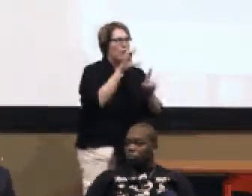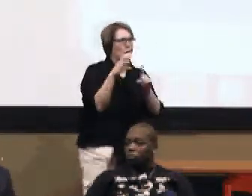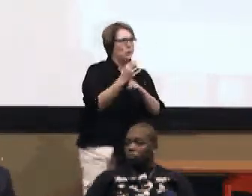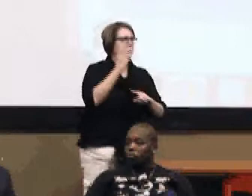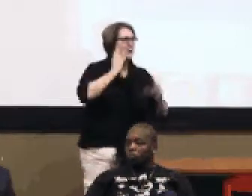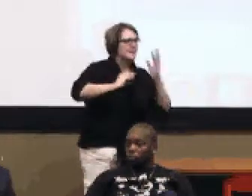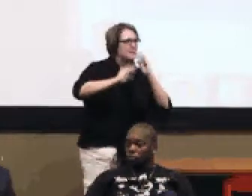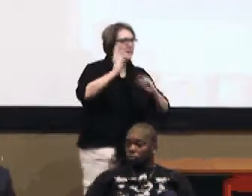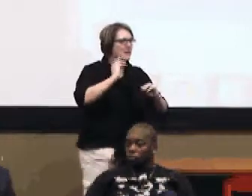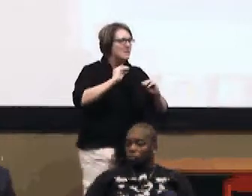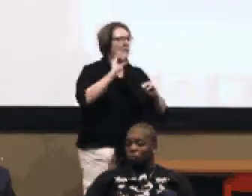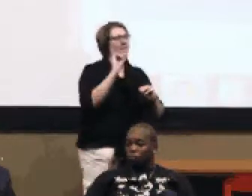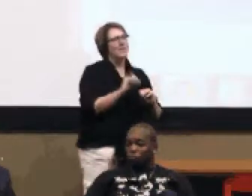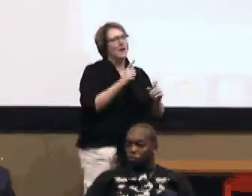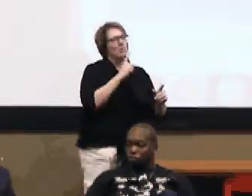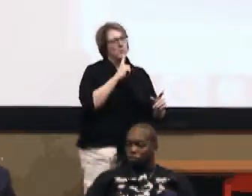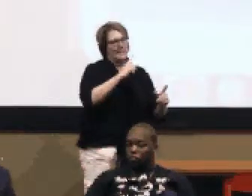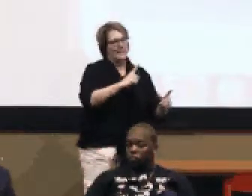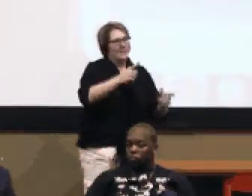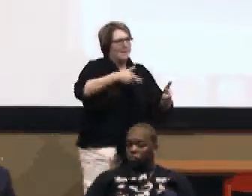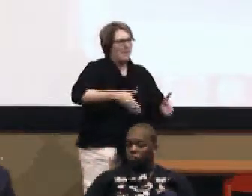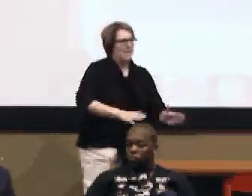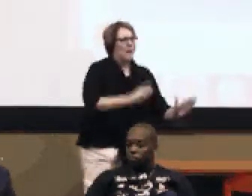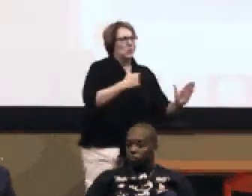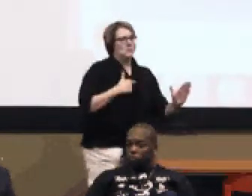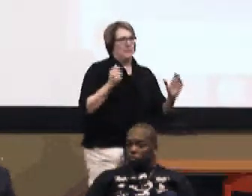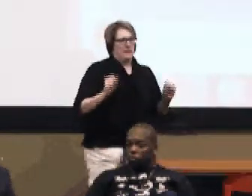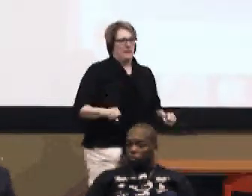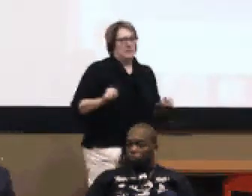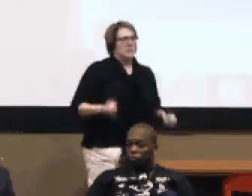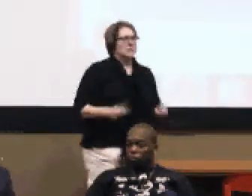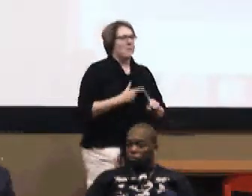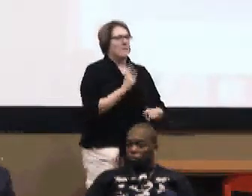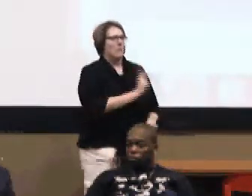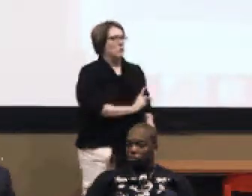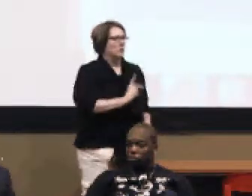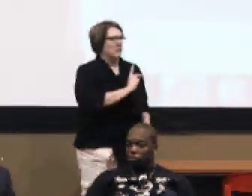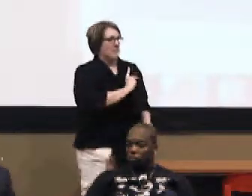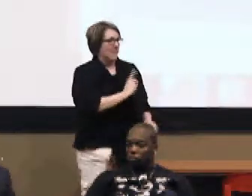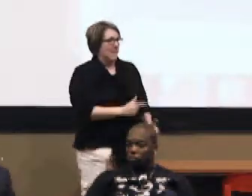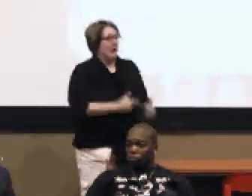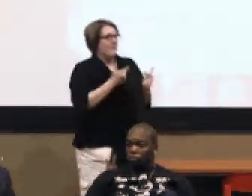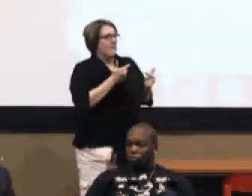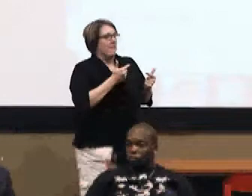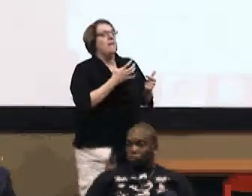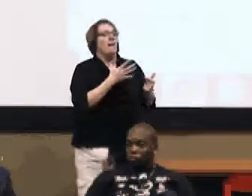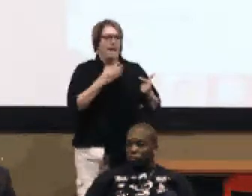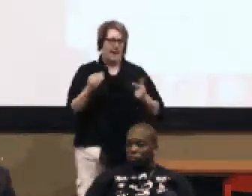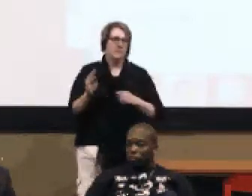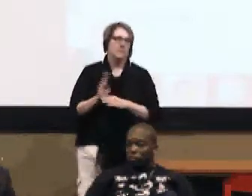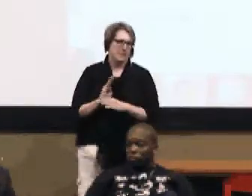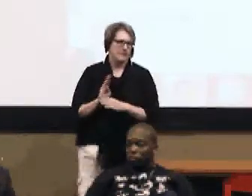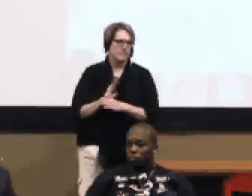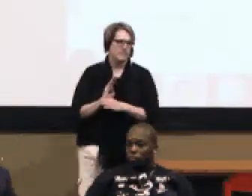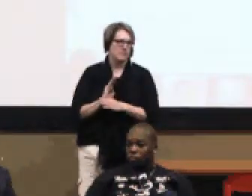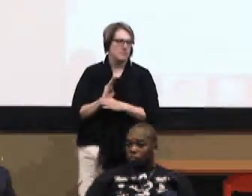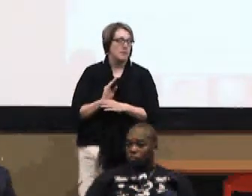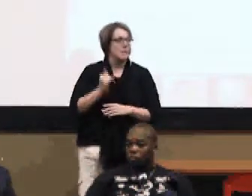experiences. It really gives me the ability to have a personal life as well as a business, where if I